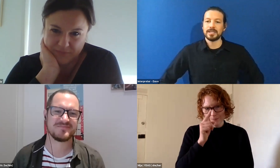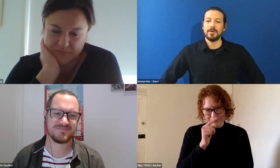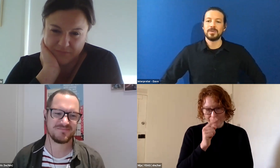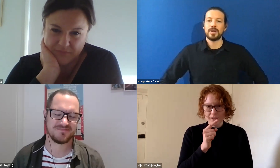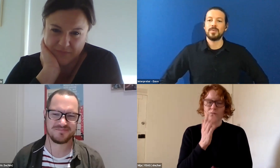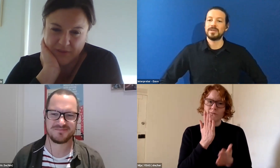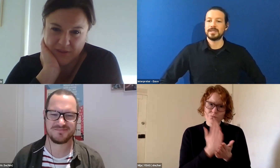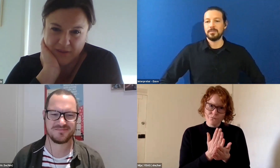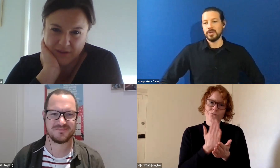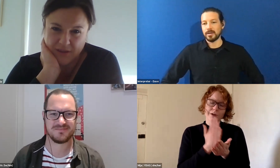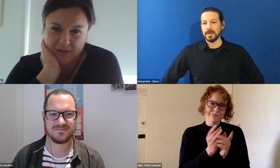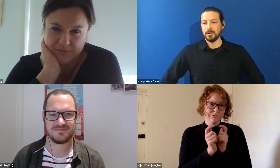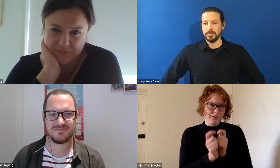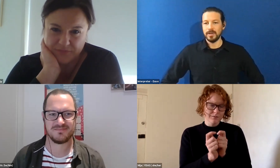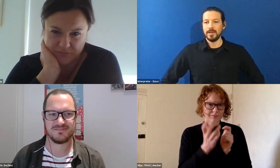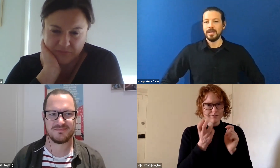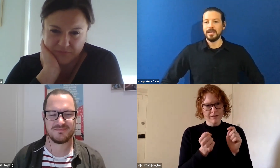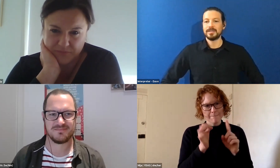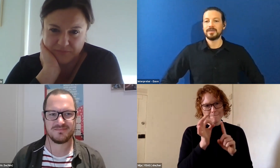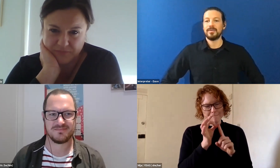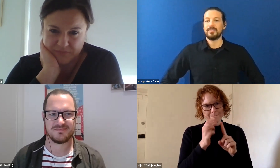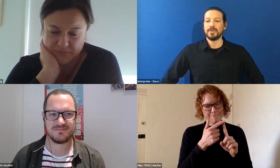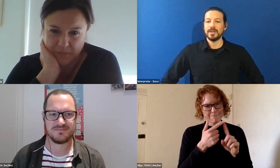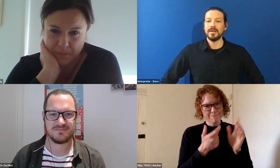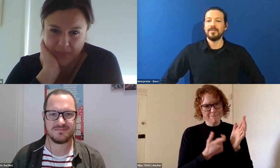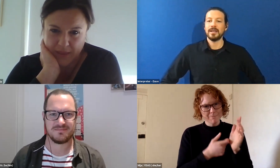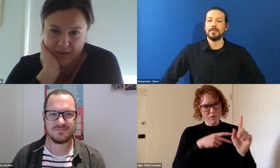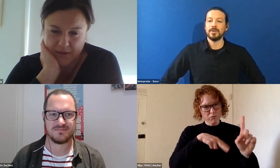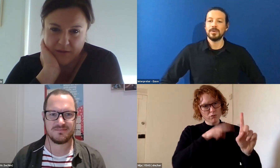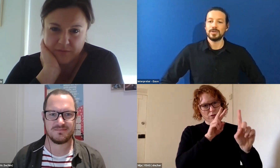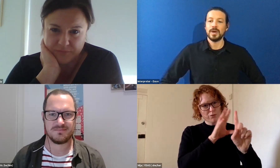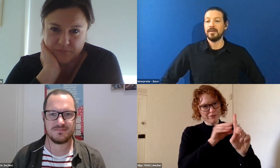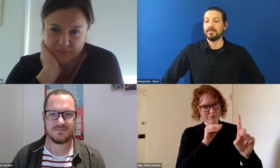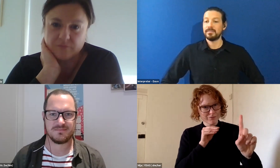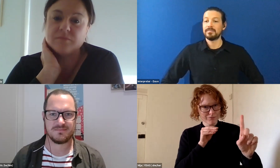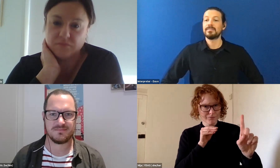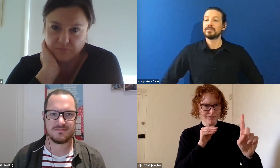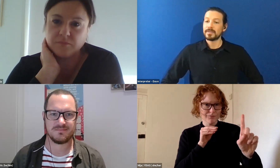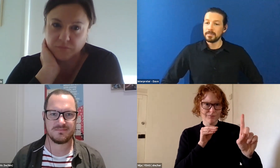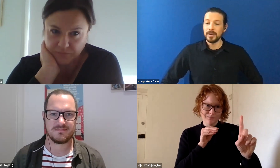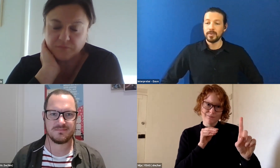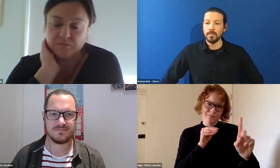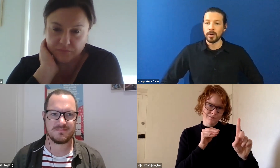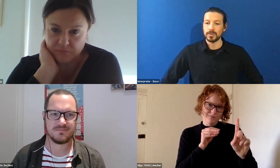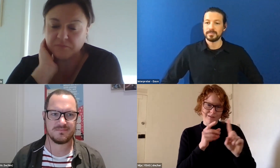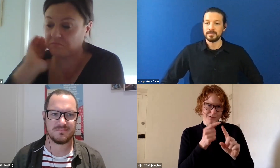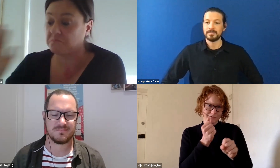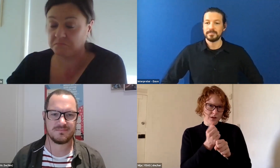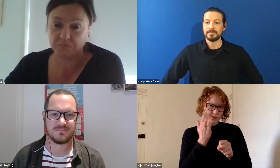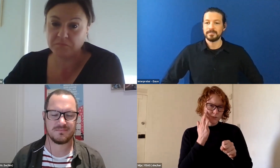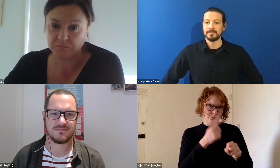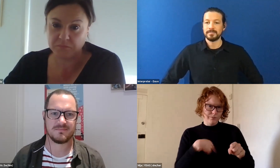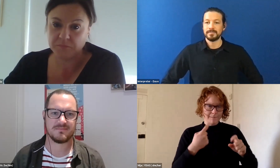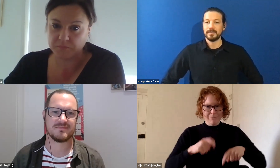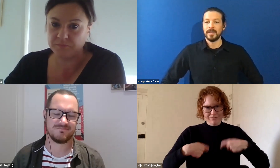actually. I suppose working with disabled young people, it is really valuable to have peer role